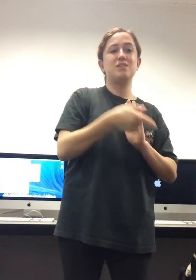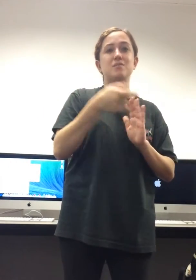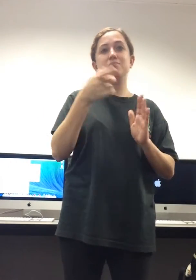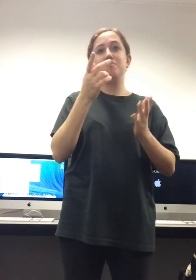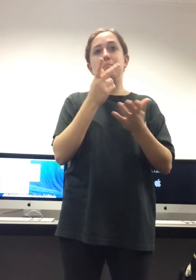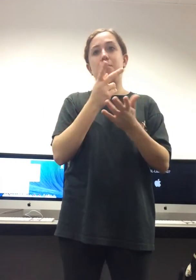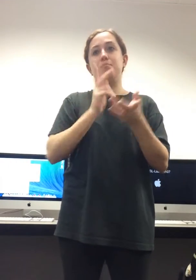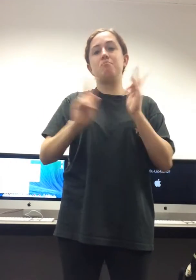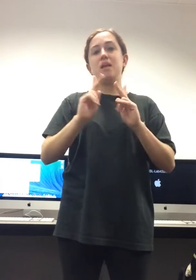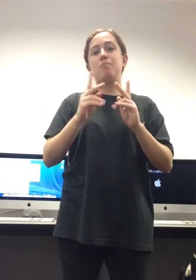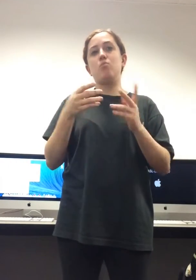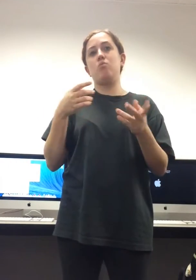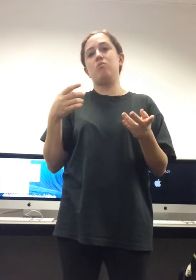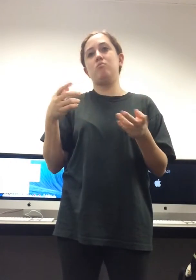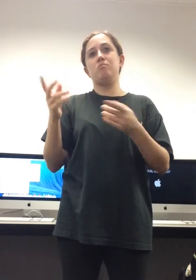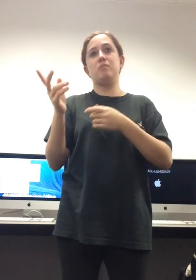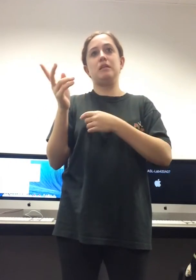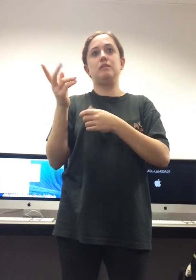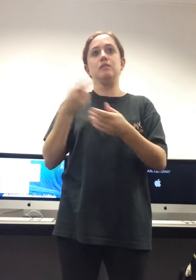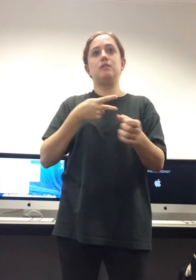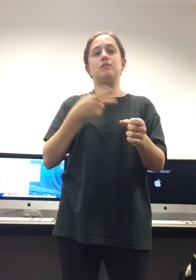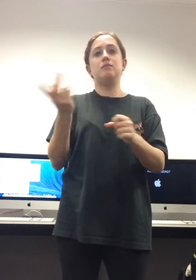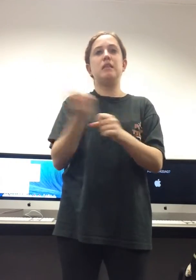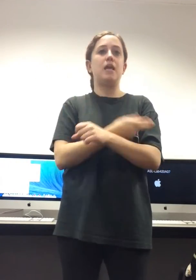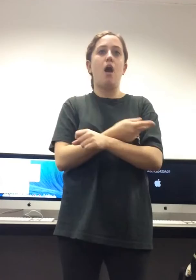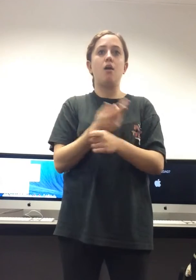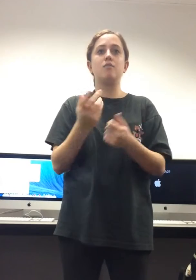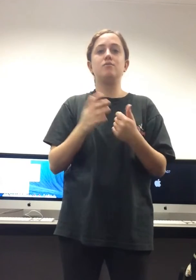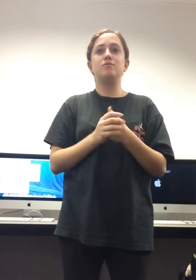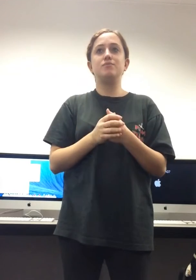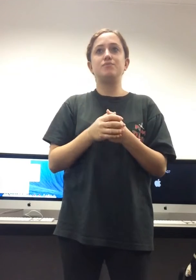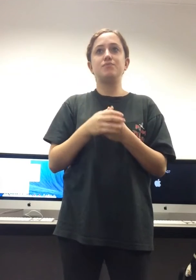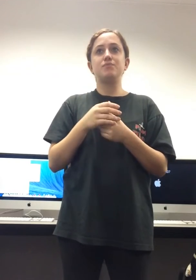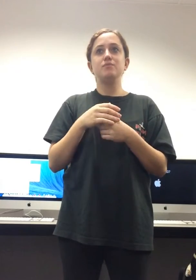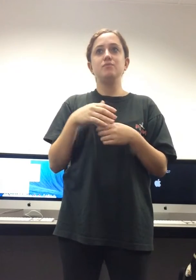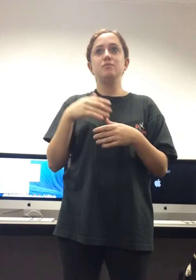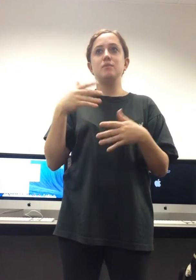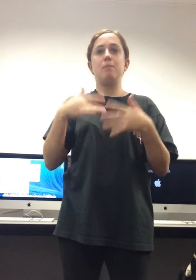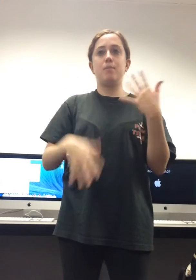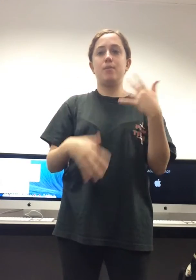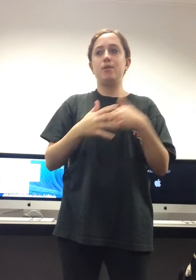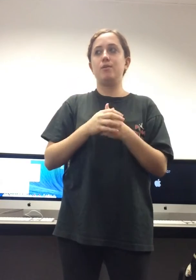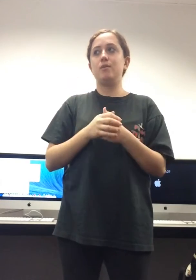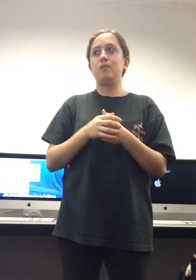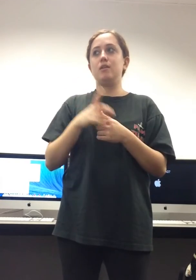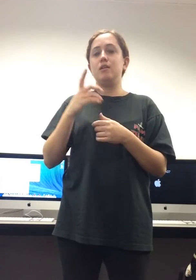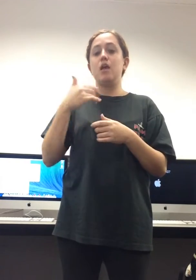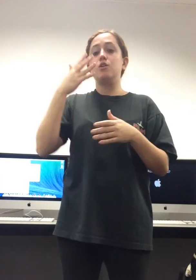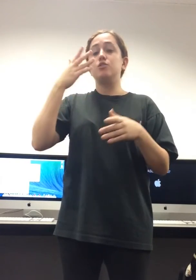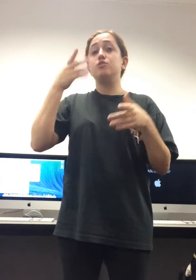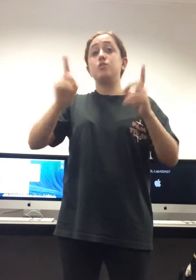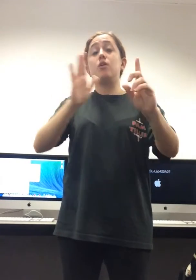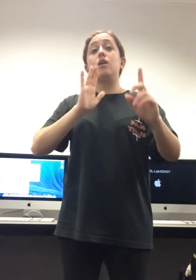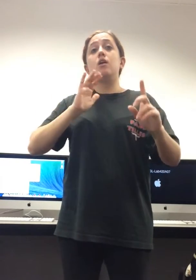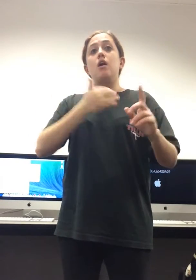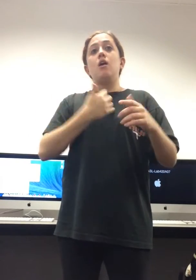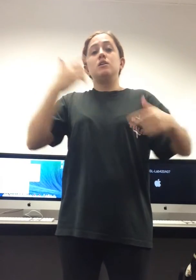do is we're going to have a debate. And in our debate, I'm going to split the class into